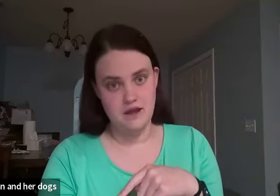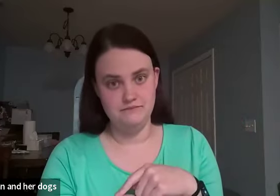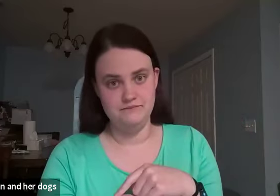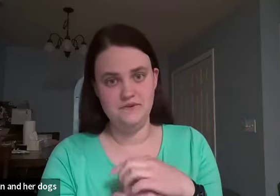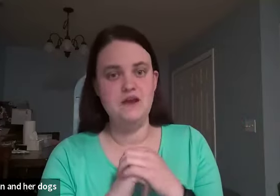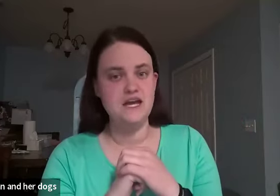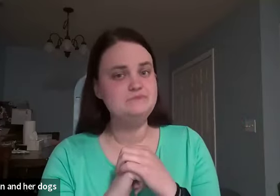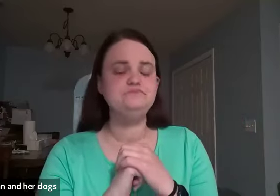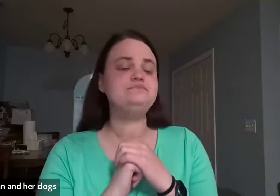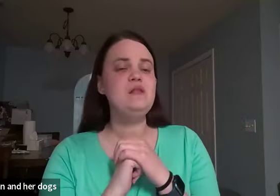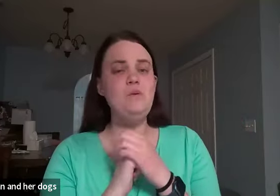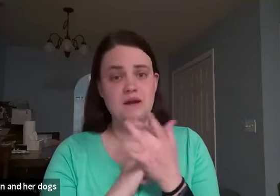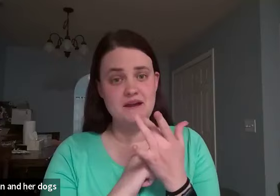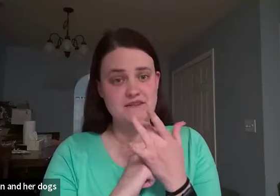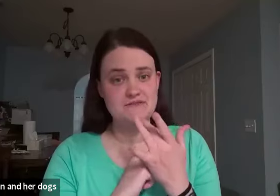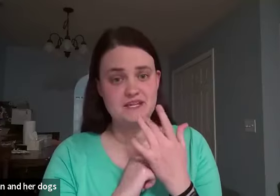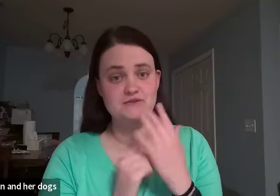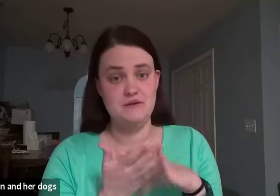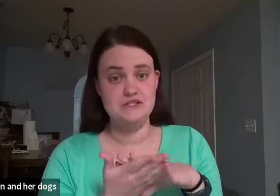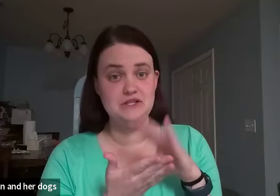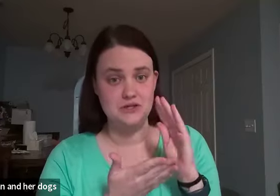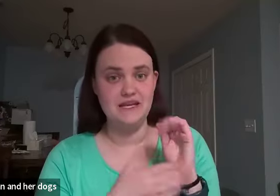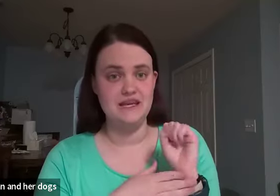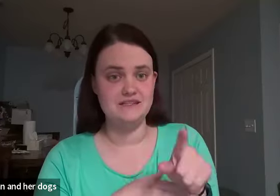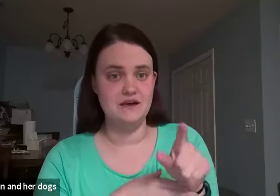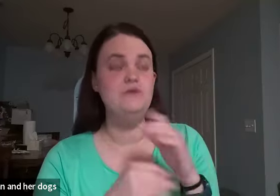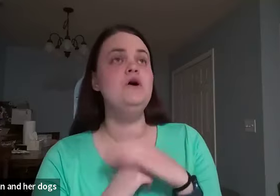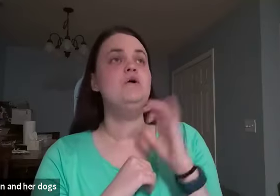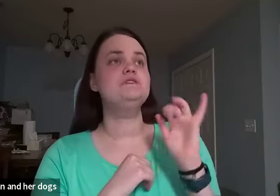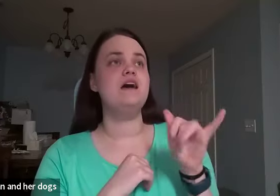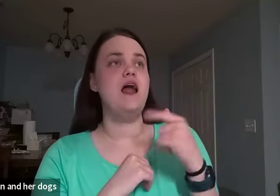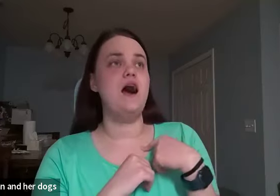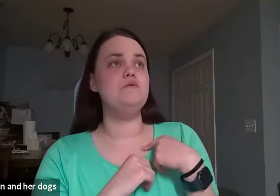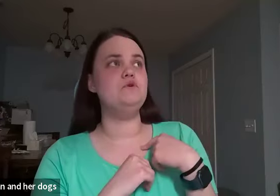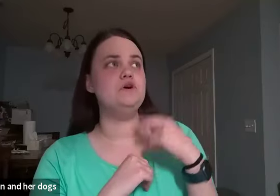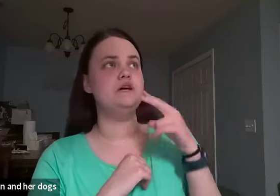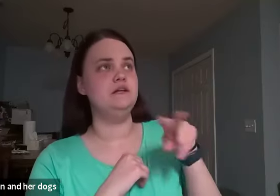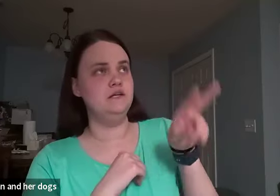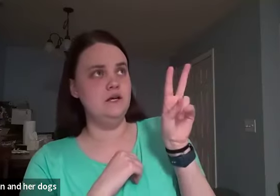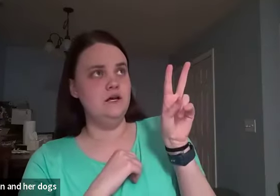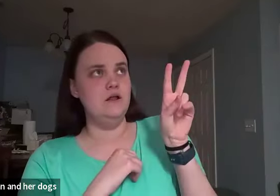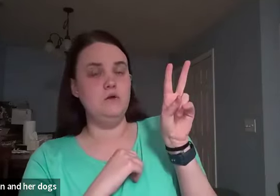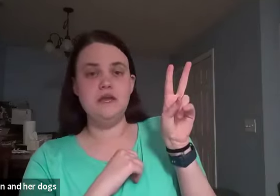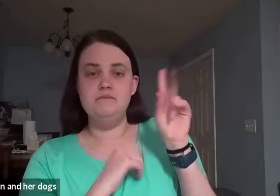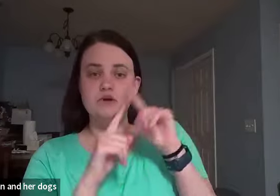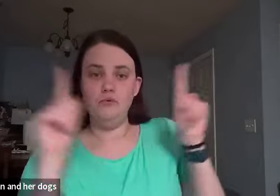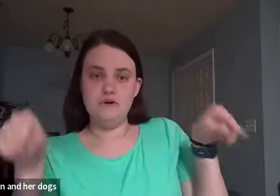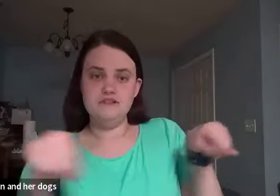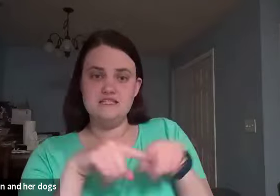time. Okay. One of my favorite things when I was learning ASL was that I would look at billboards,